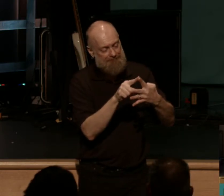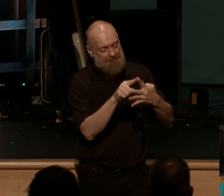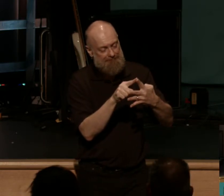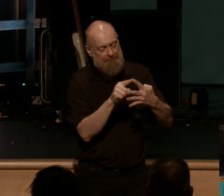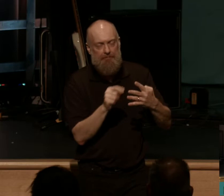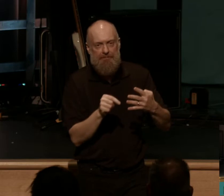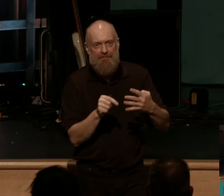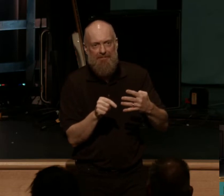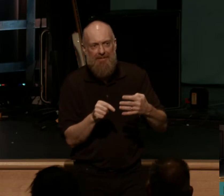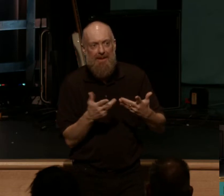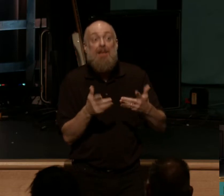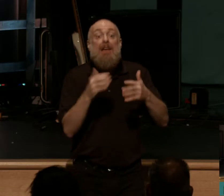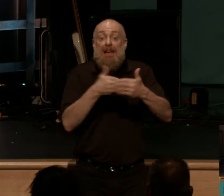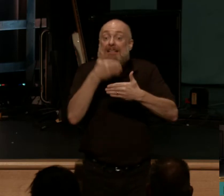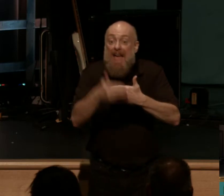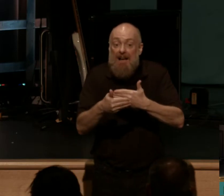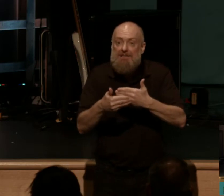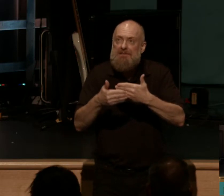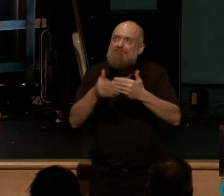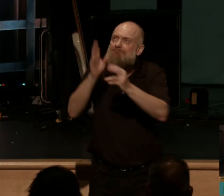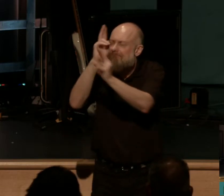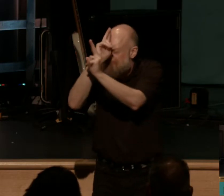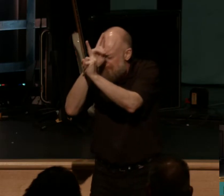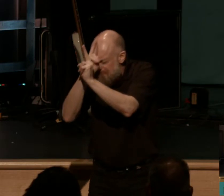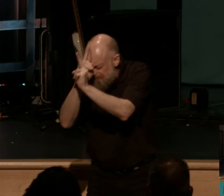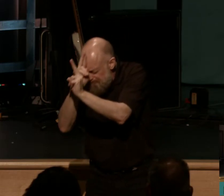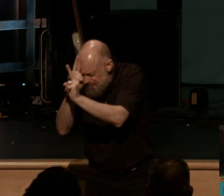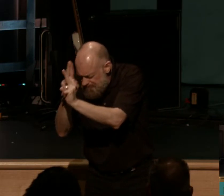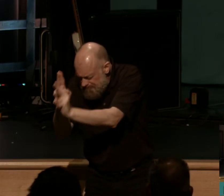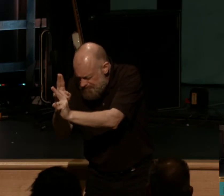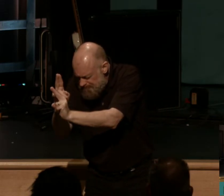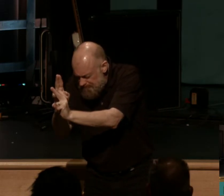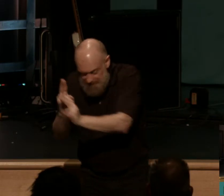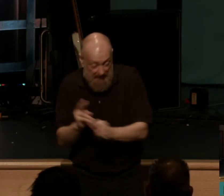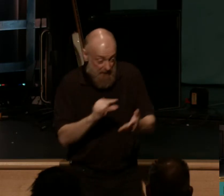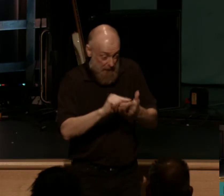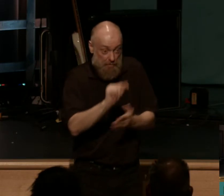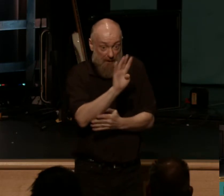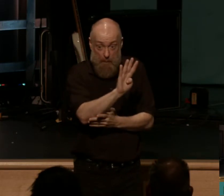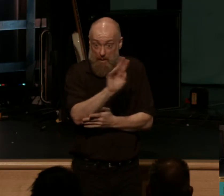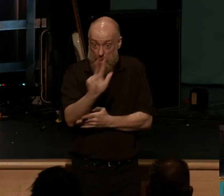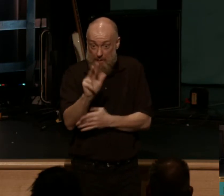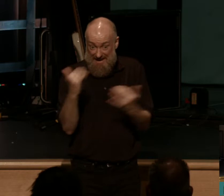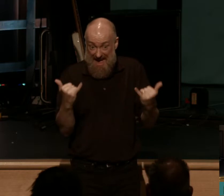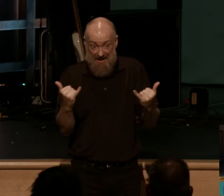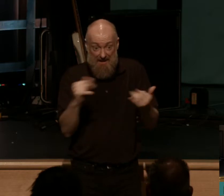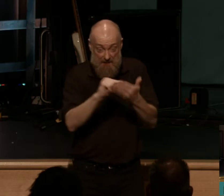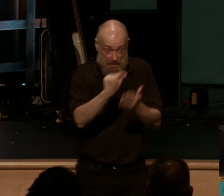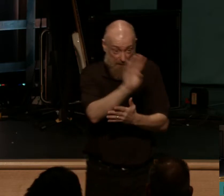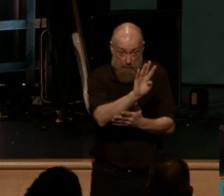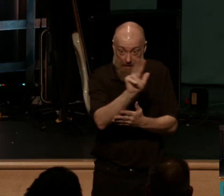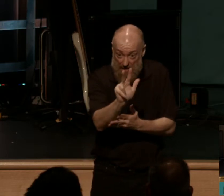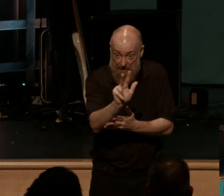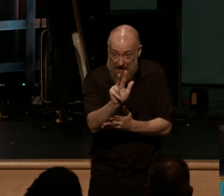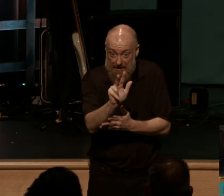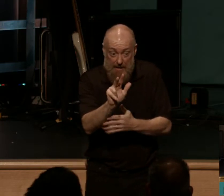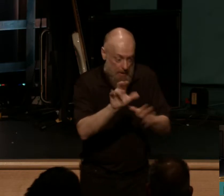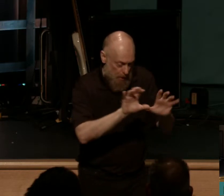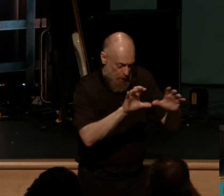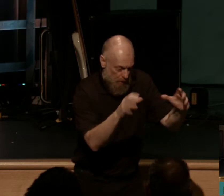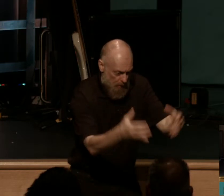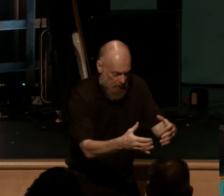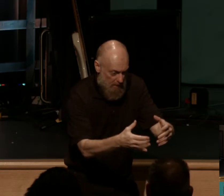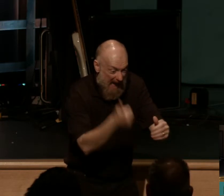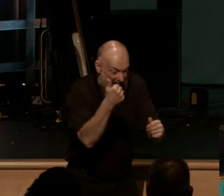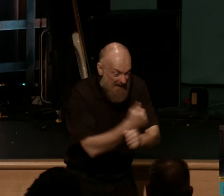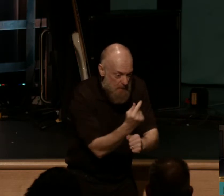awe-filled fear. Love this. Mark 2, awe-filled fear. Verse 43, and awe came upon every